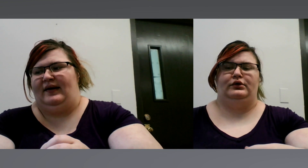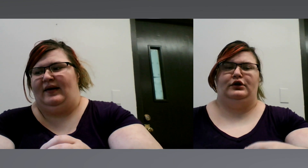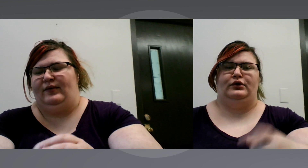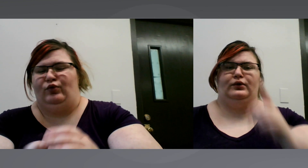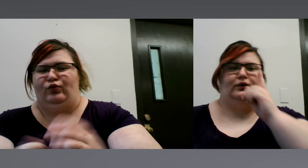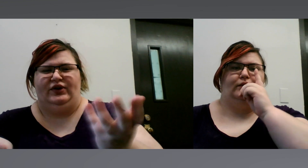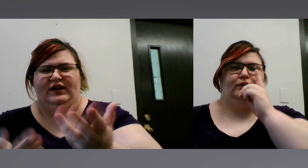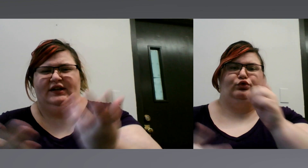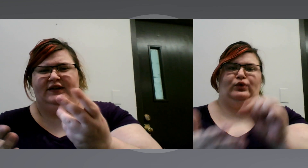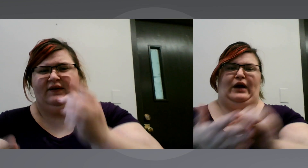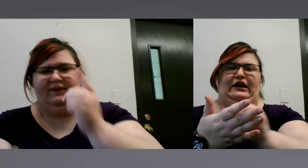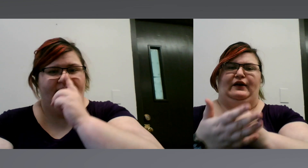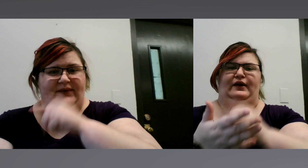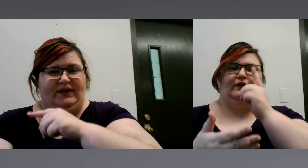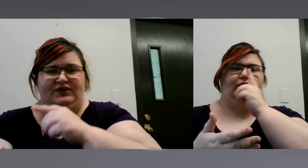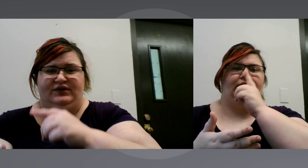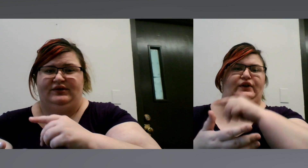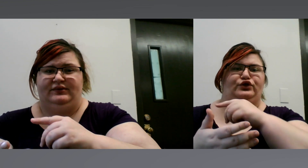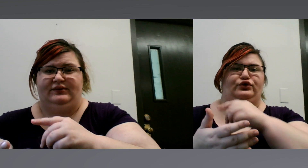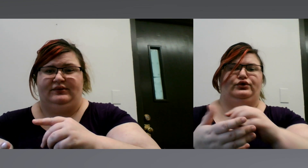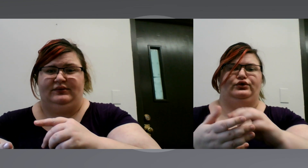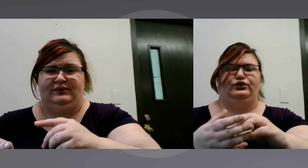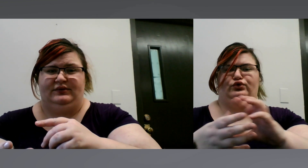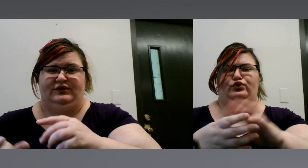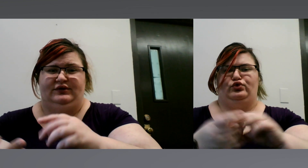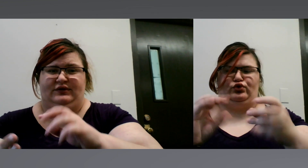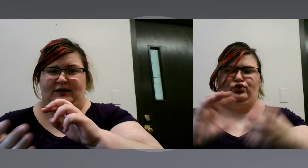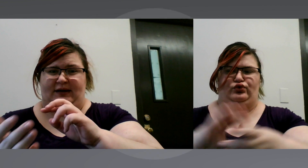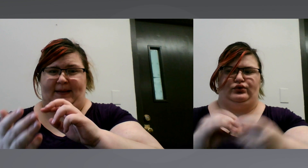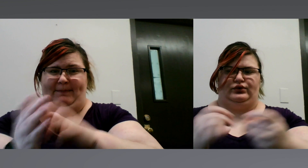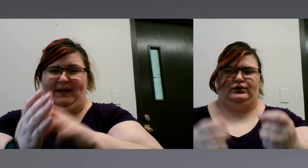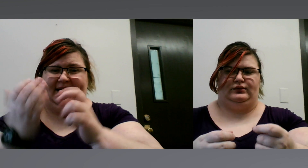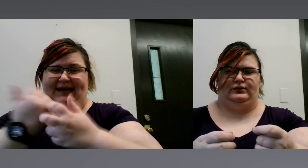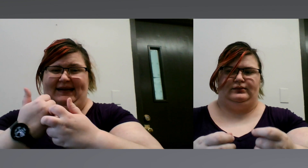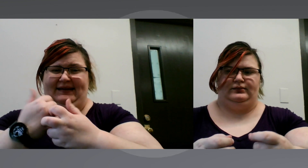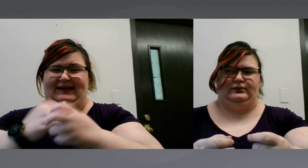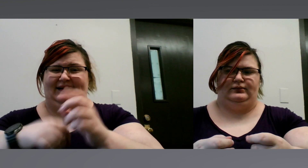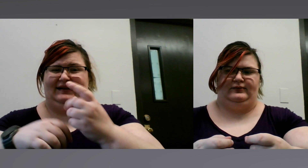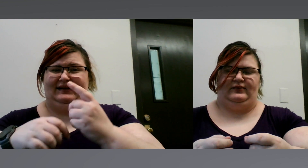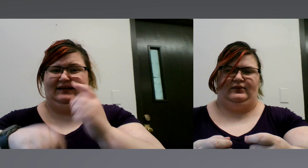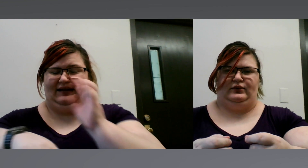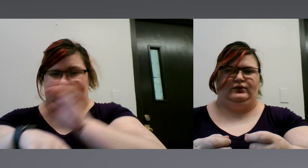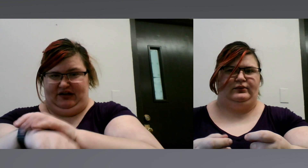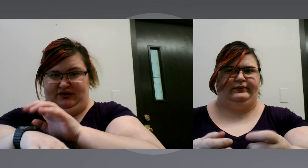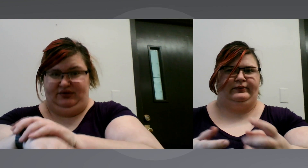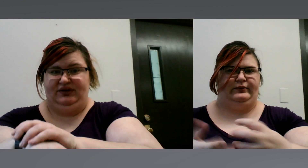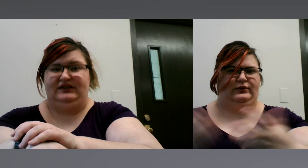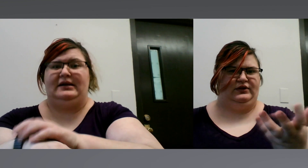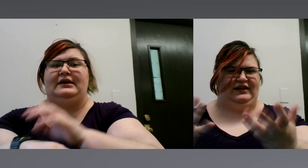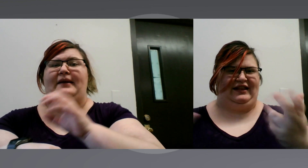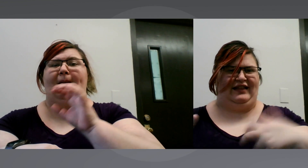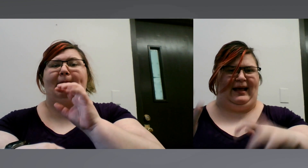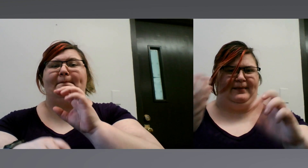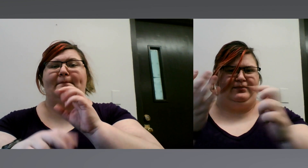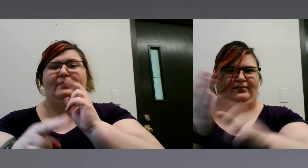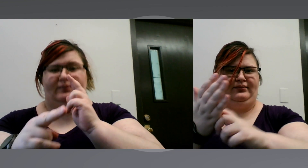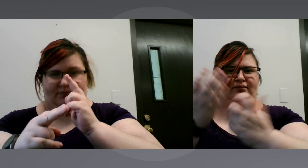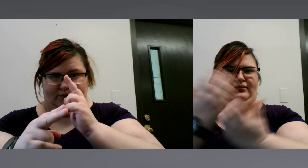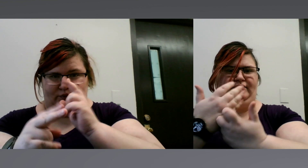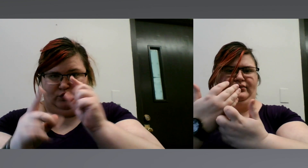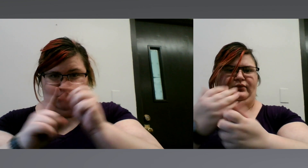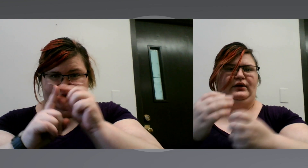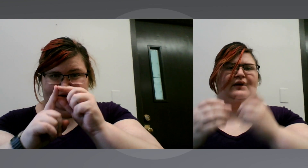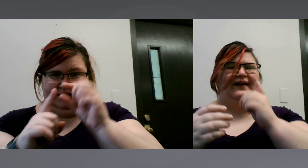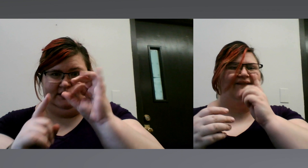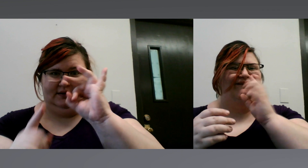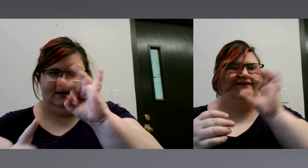Fiction, for the story, we need to have some characters, a setting, and a theme. How many characters? Well,